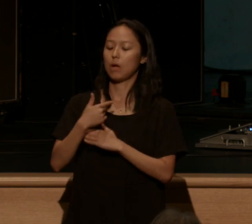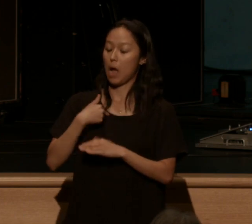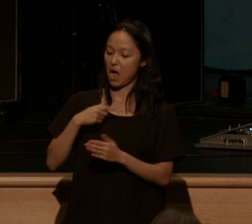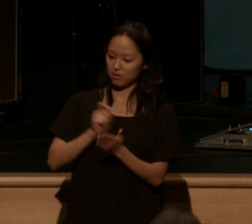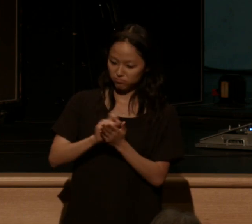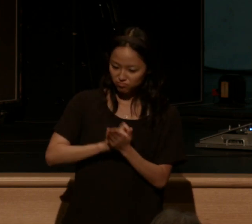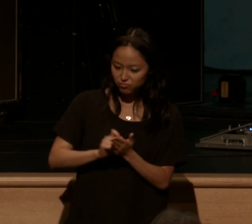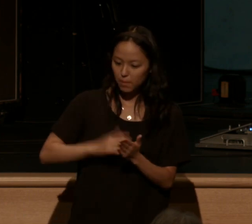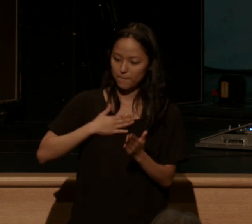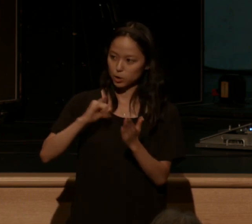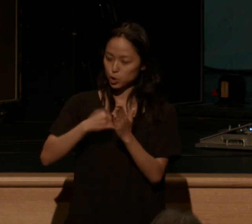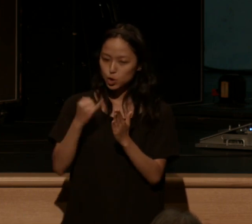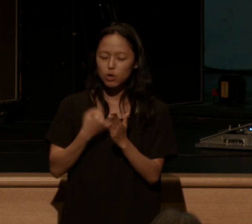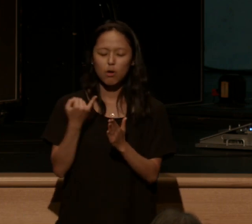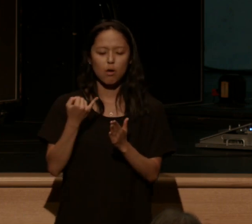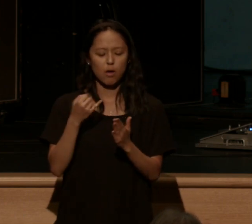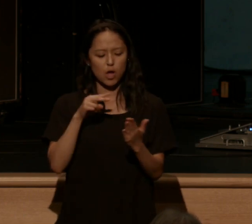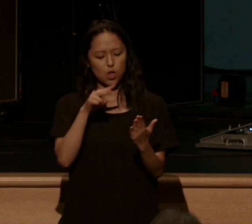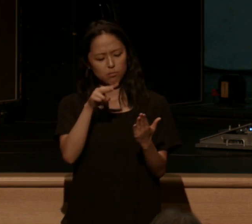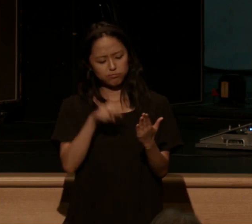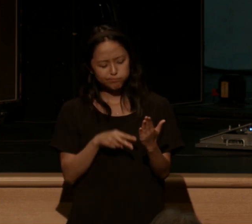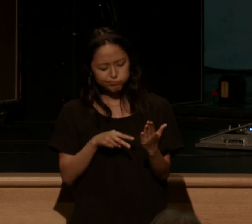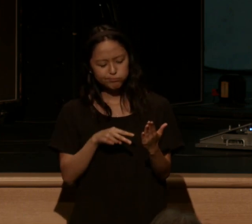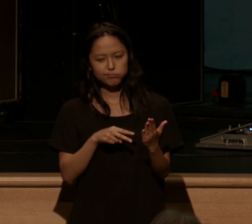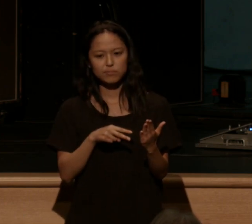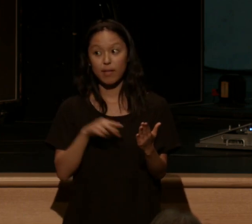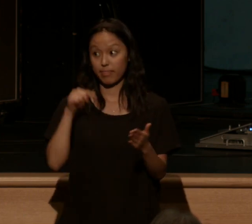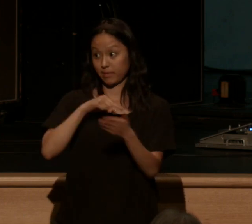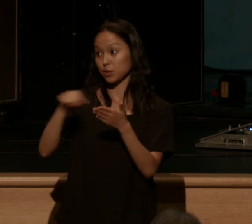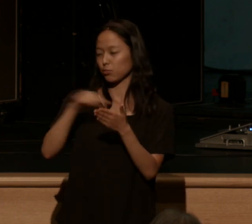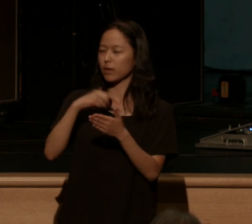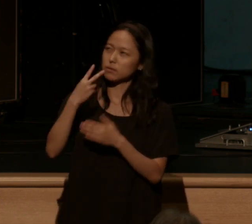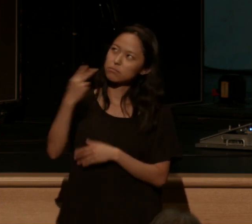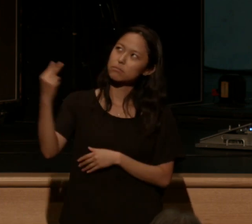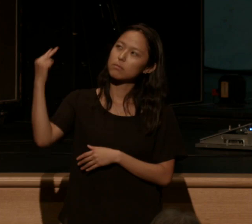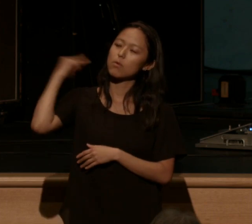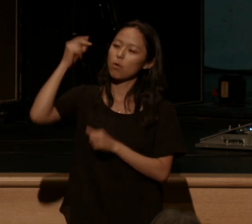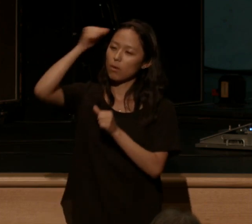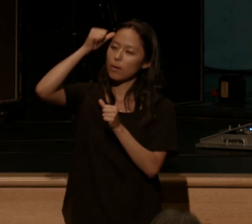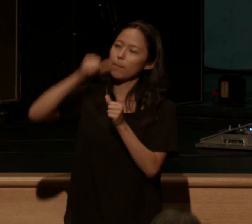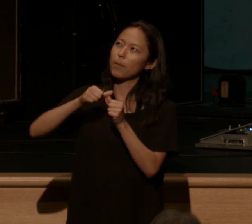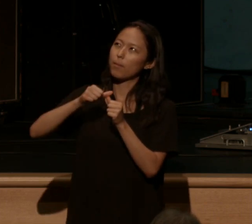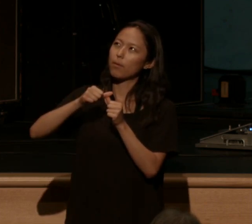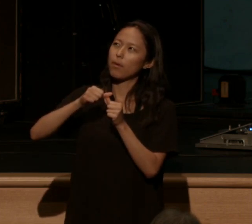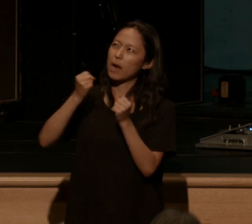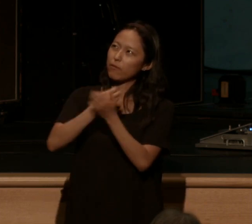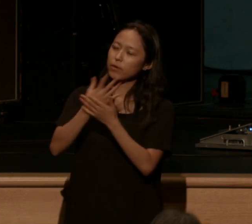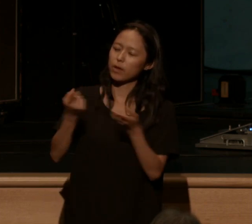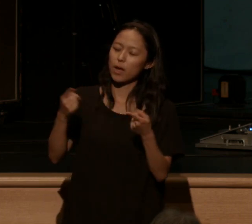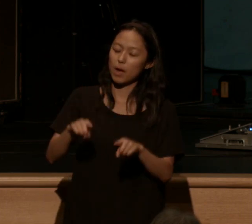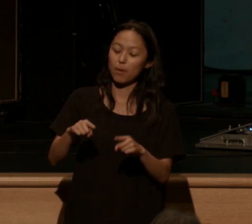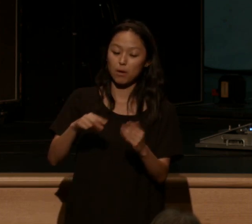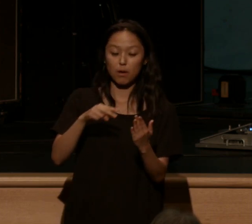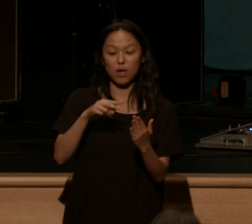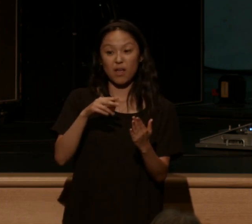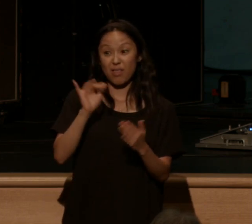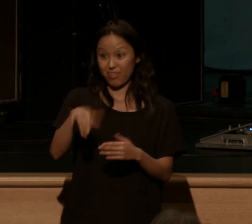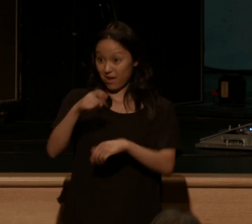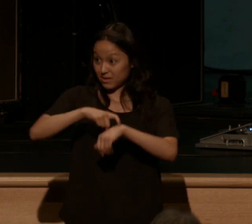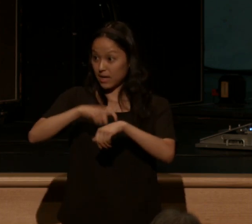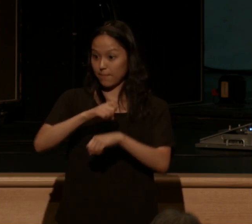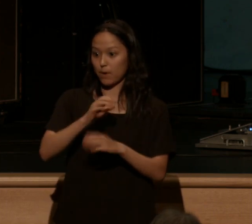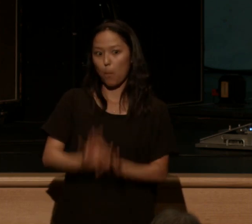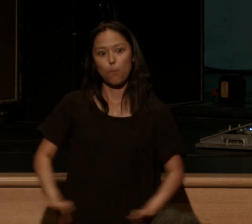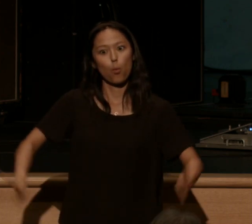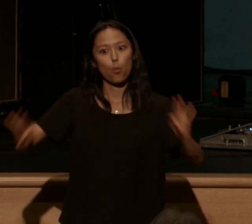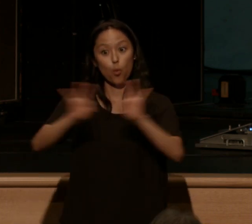it in detail. I looked at the file this week to recall my memory and the detail that I wrote down. We were in a very, very important elder